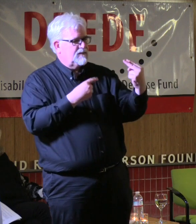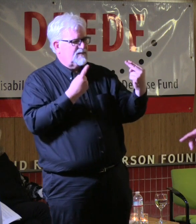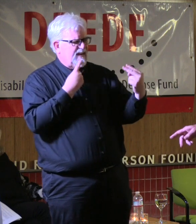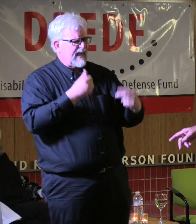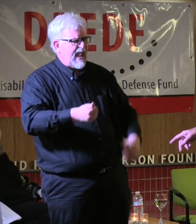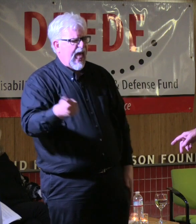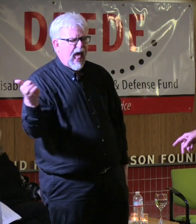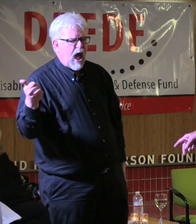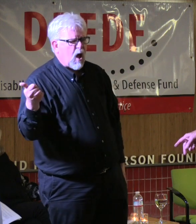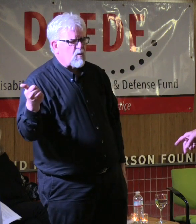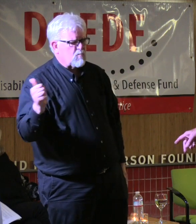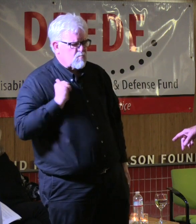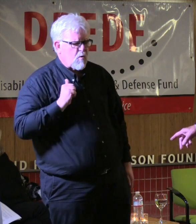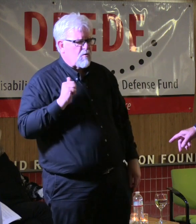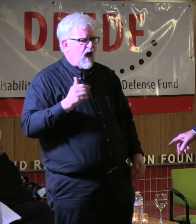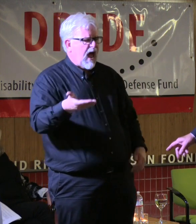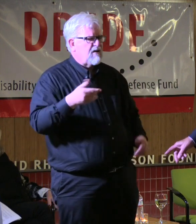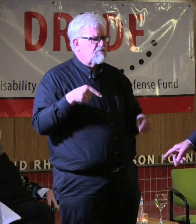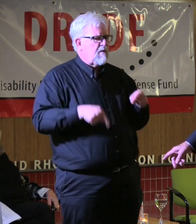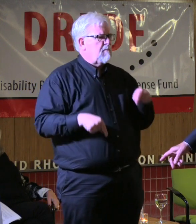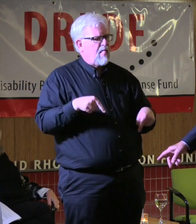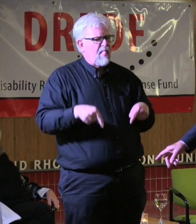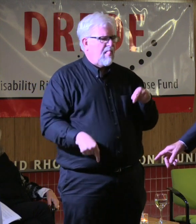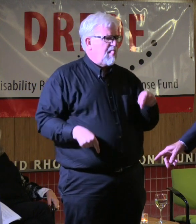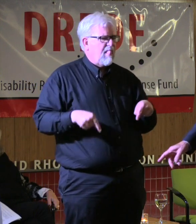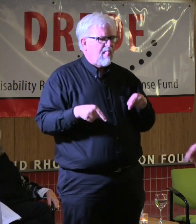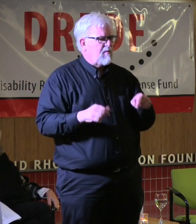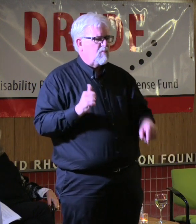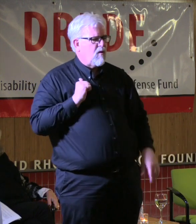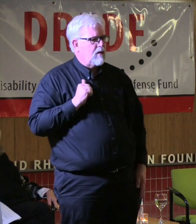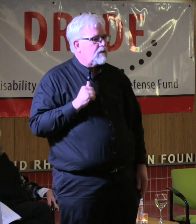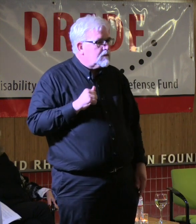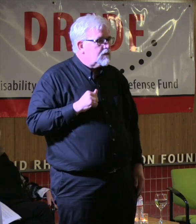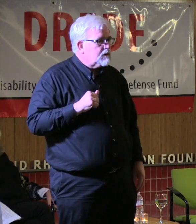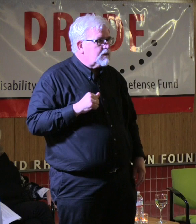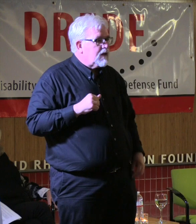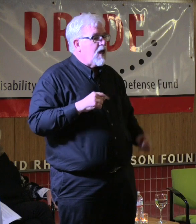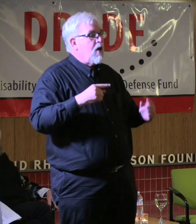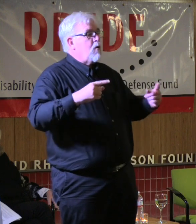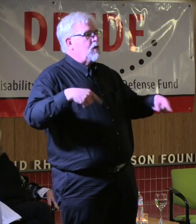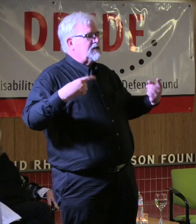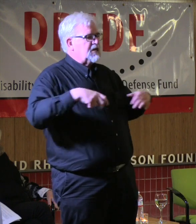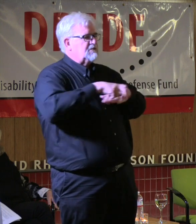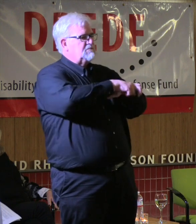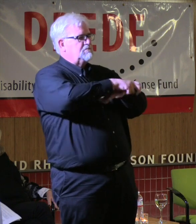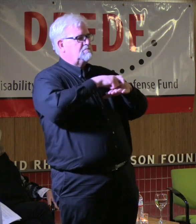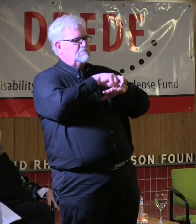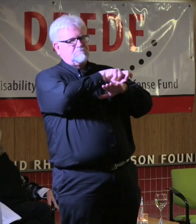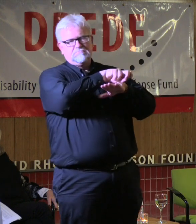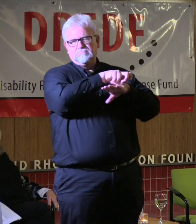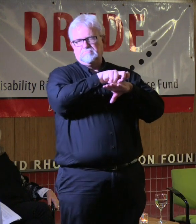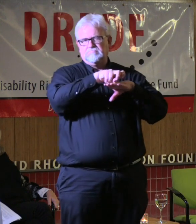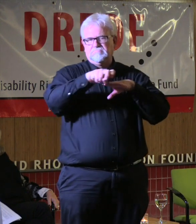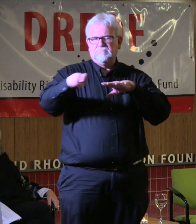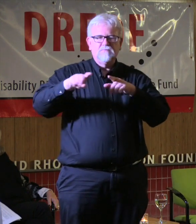said, get out of here, we don't hire cripples. And you rolled that wheelchair down to the courthouse door.